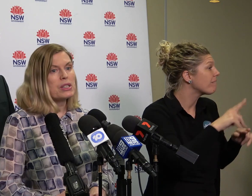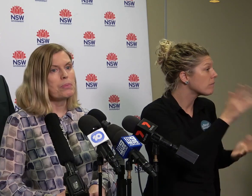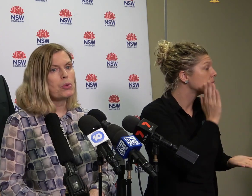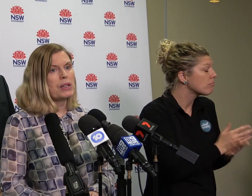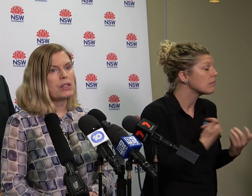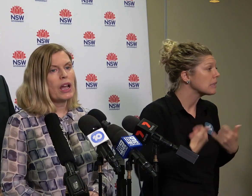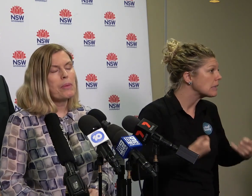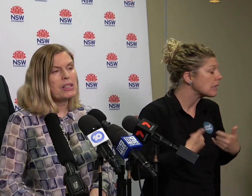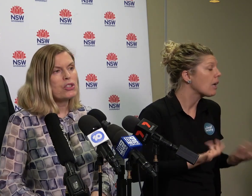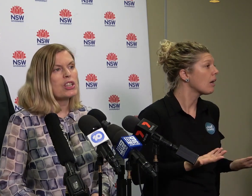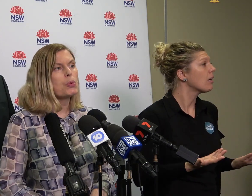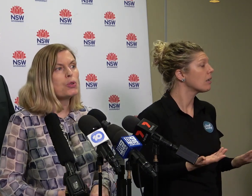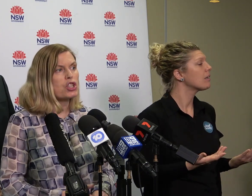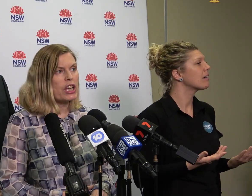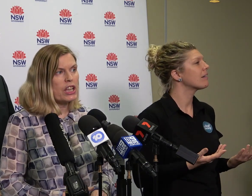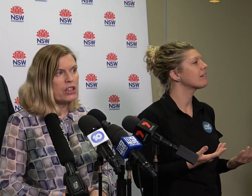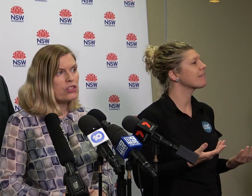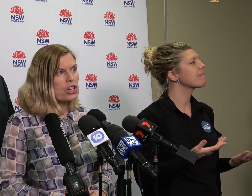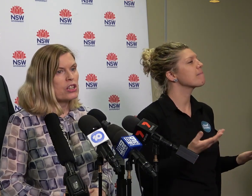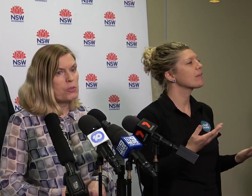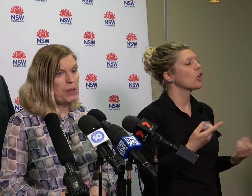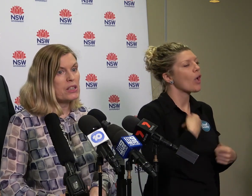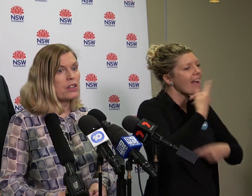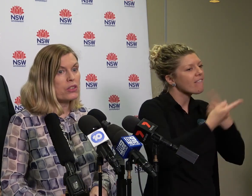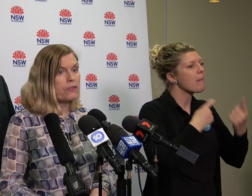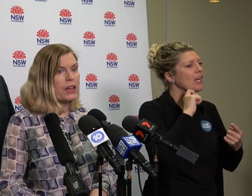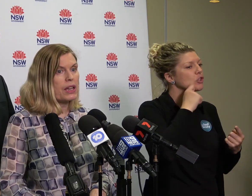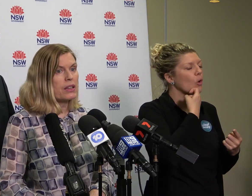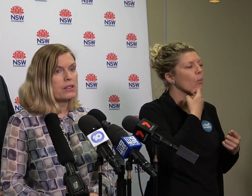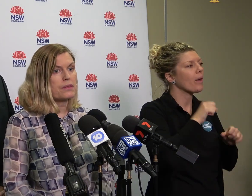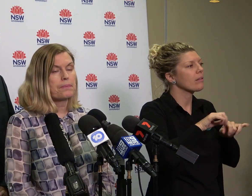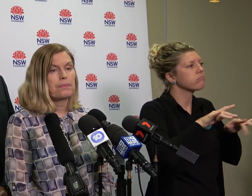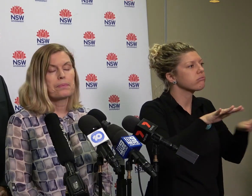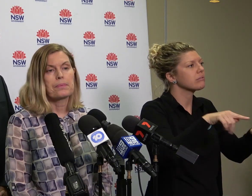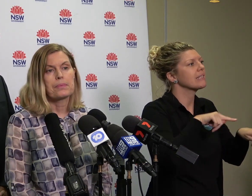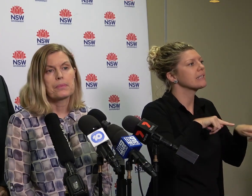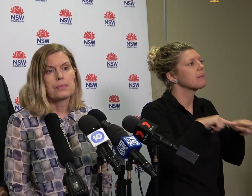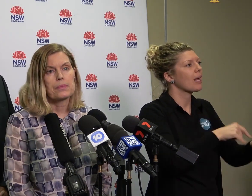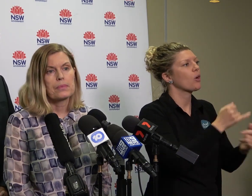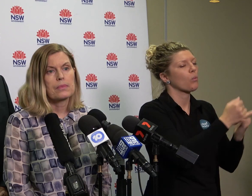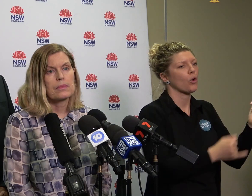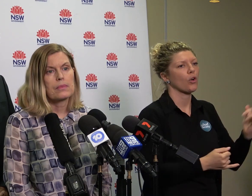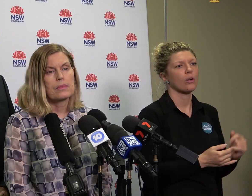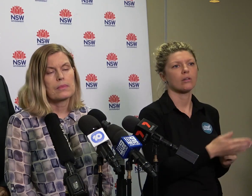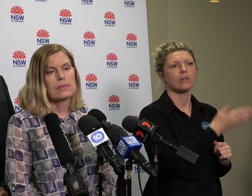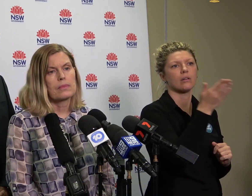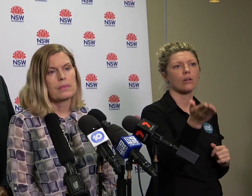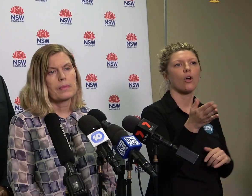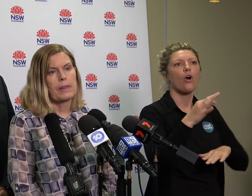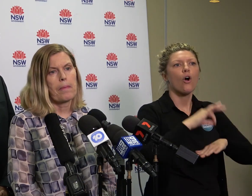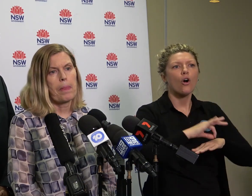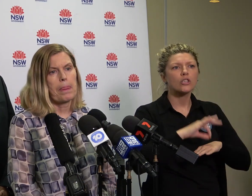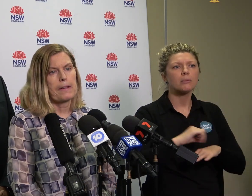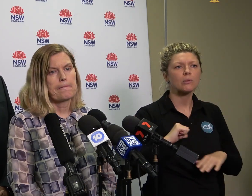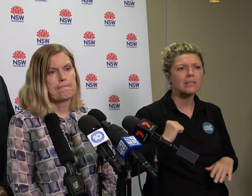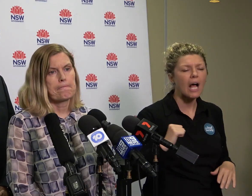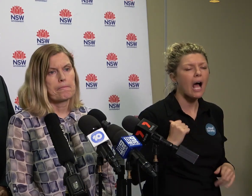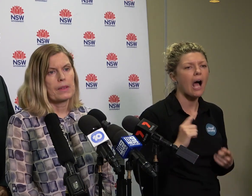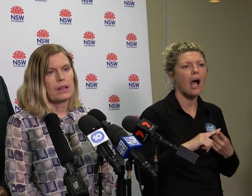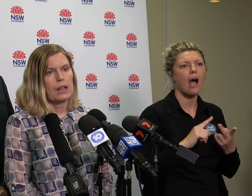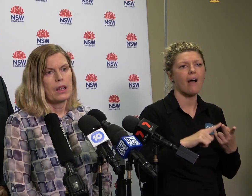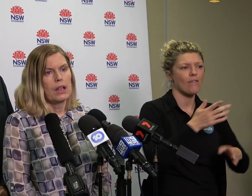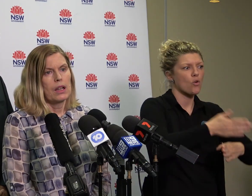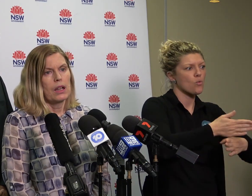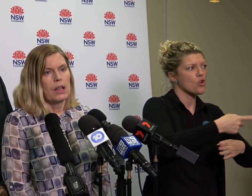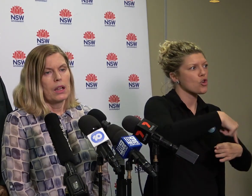But those simple our messaging will change depending on the phase. And what about the hospital staff and taking leave? Are there